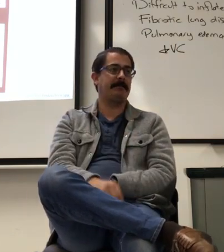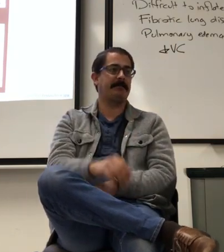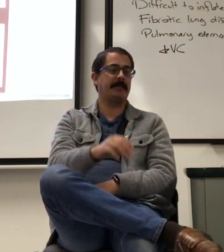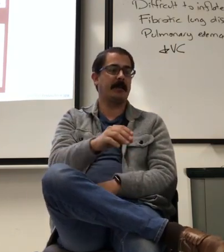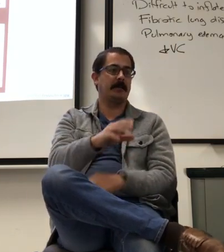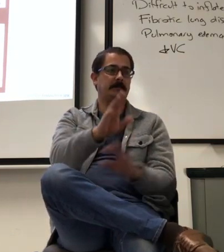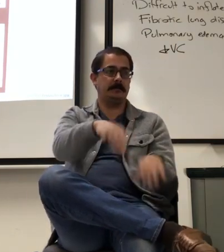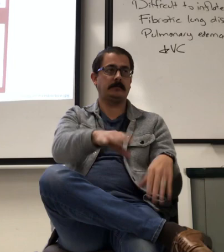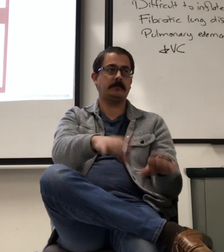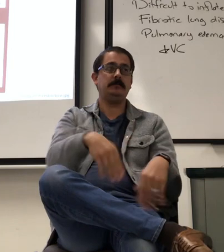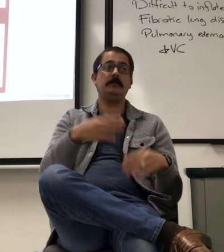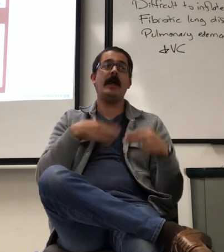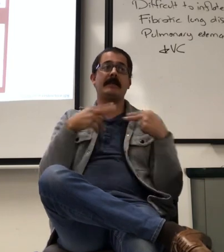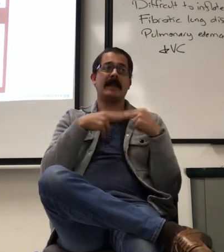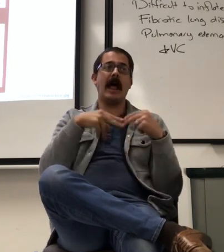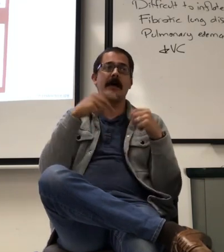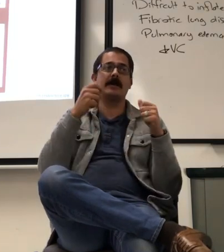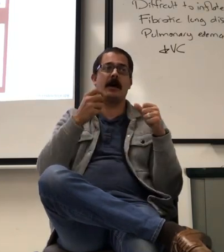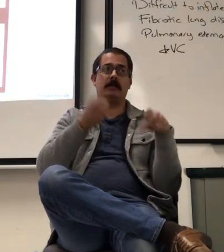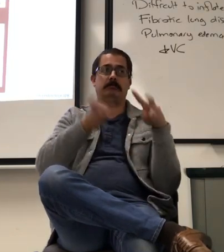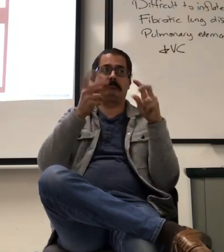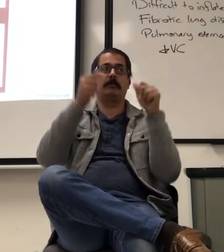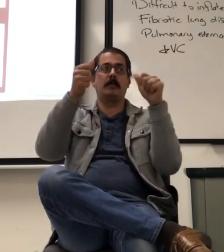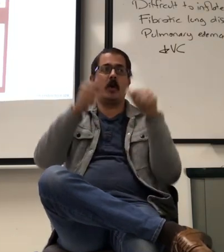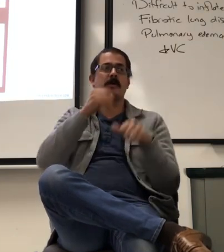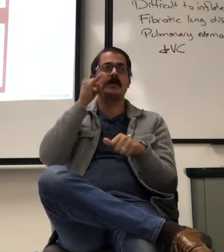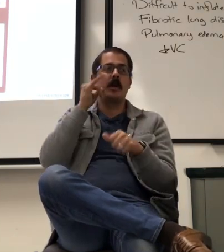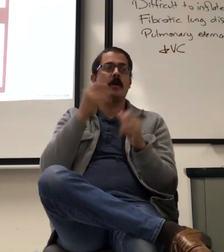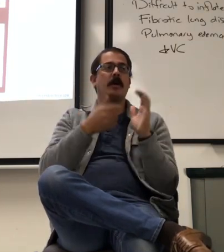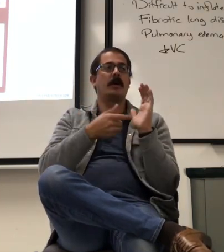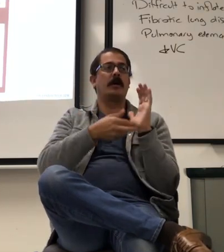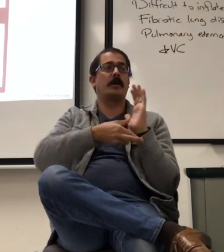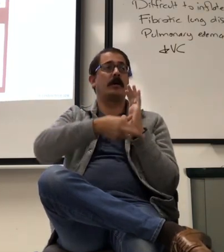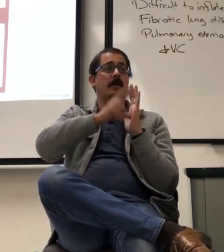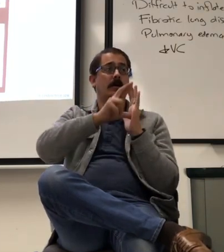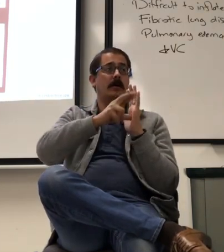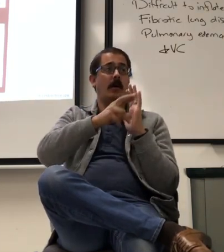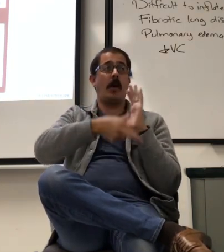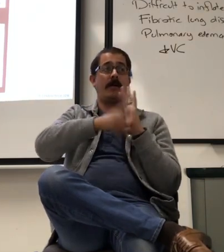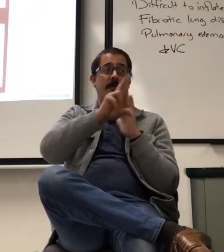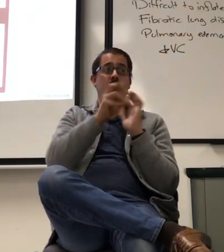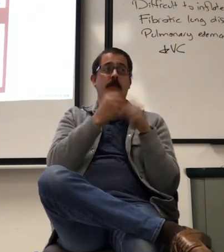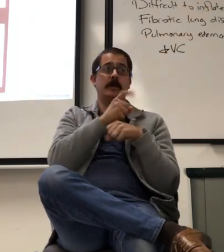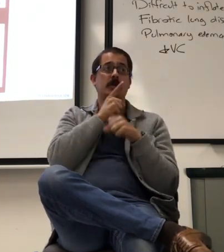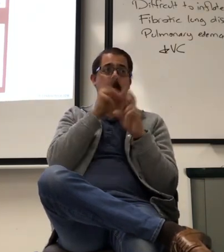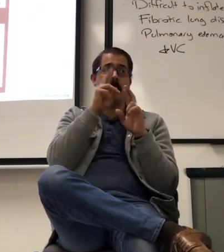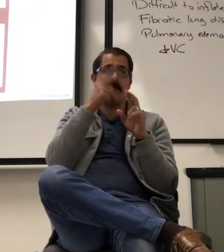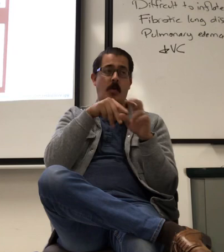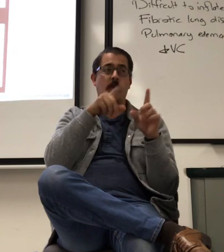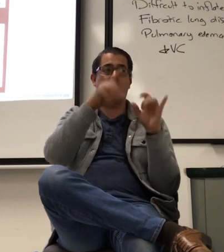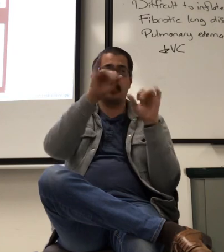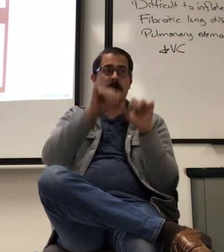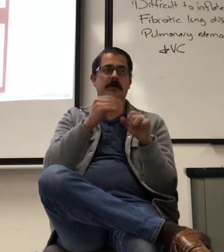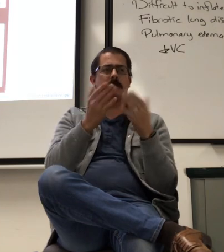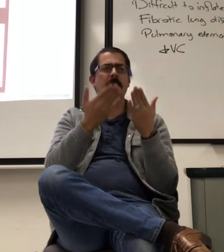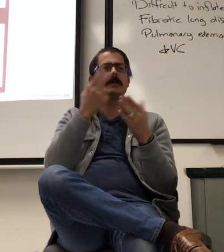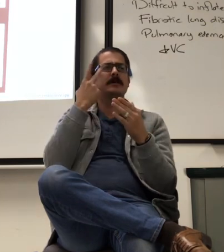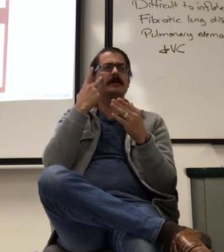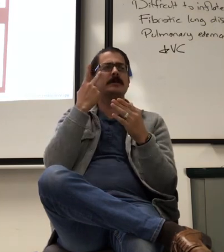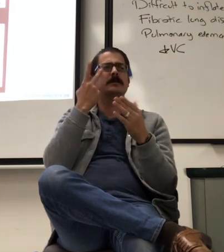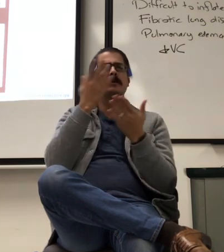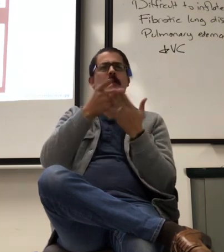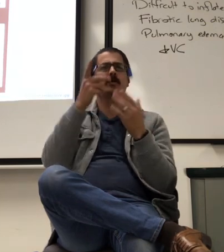them yesterday. Now I'm going to go through them now to make sure you're ready for that quiz. Perhaps some of you have seen it. When is it